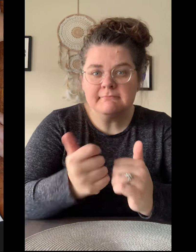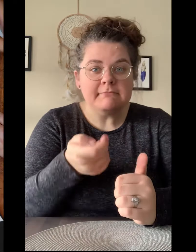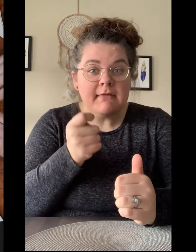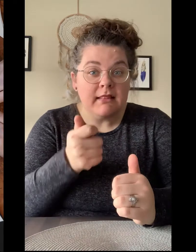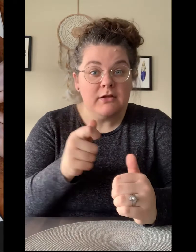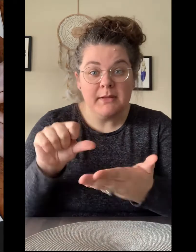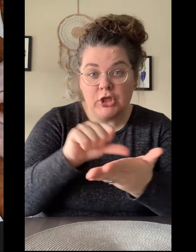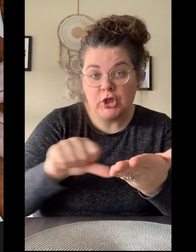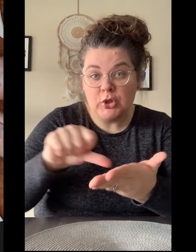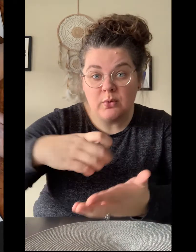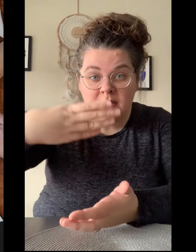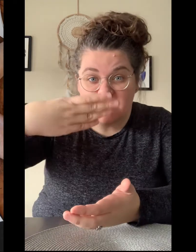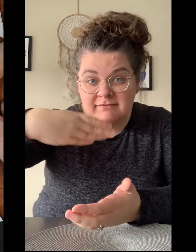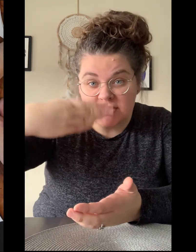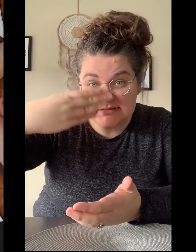front,